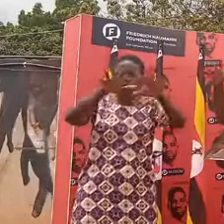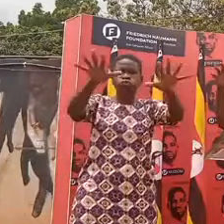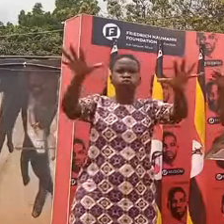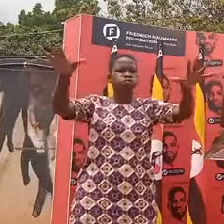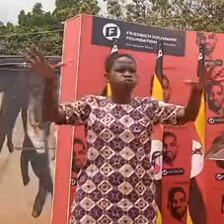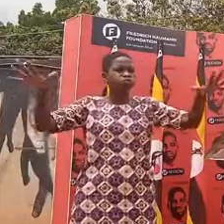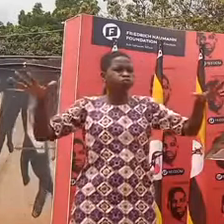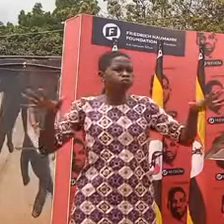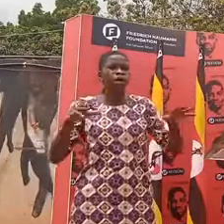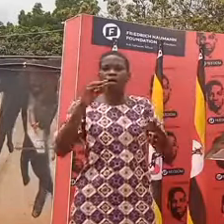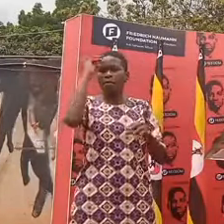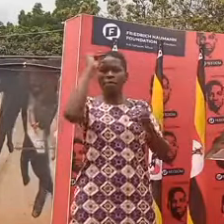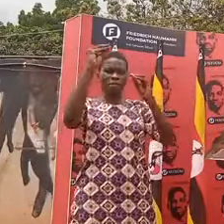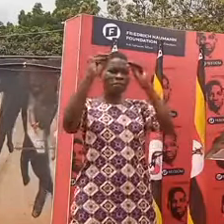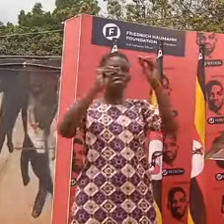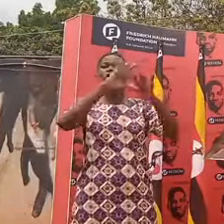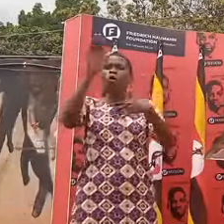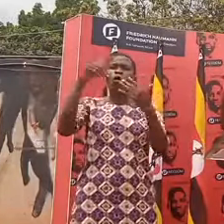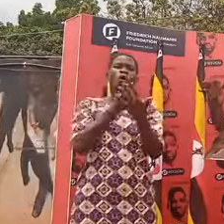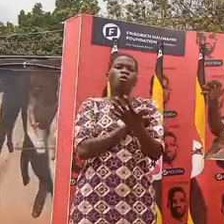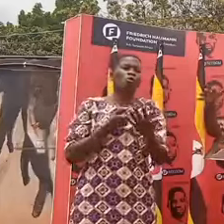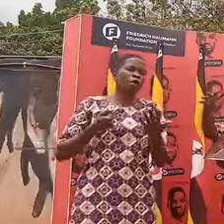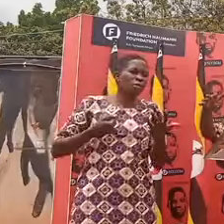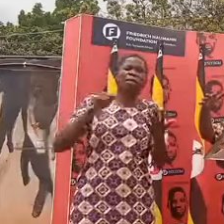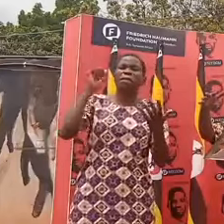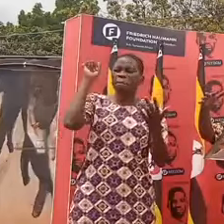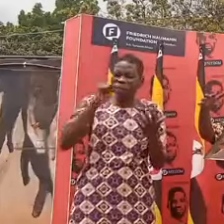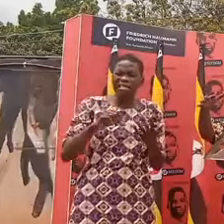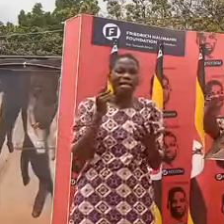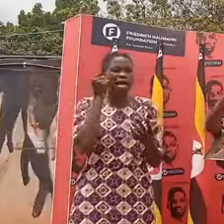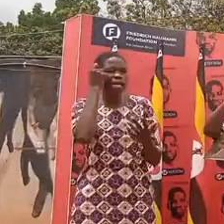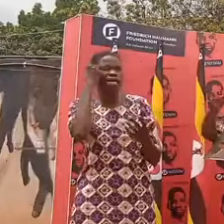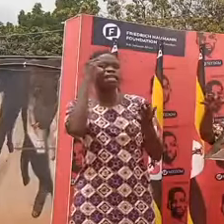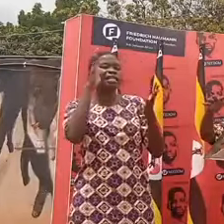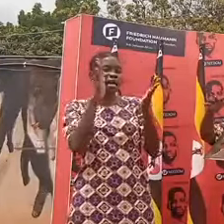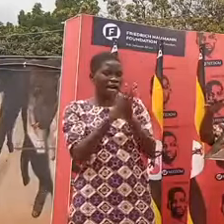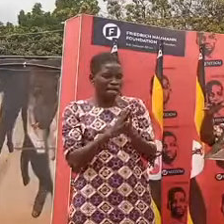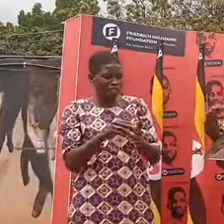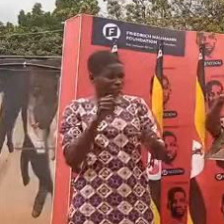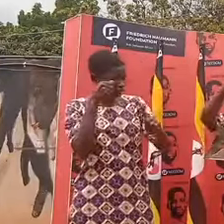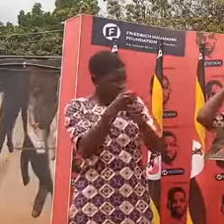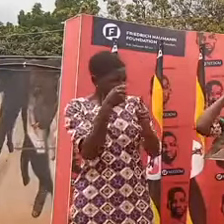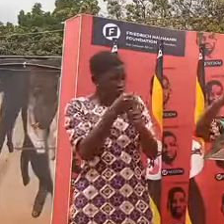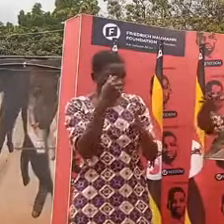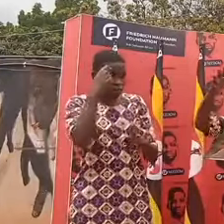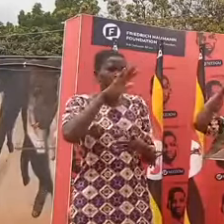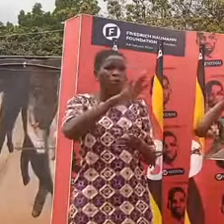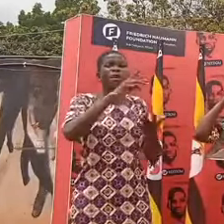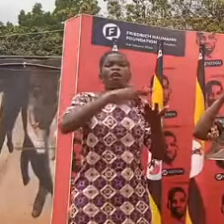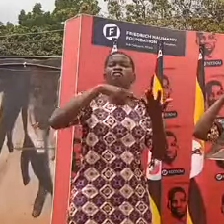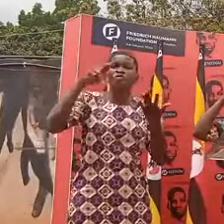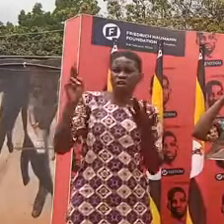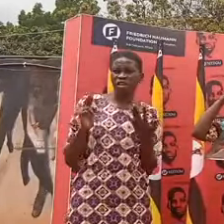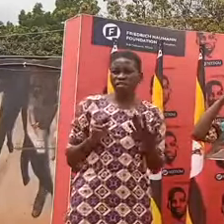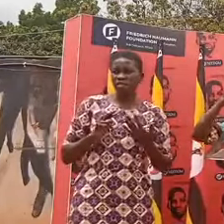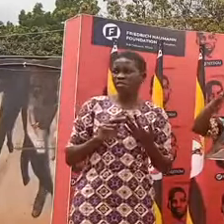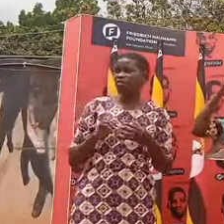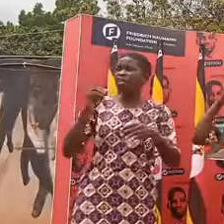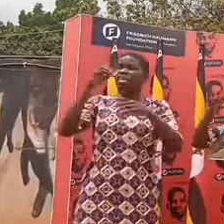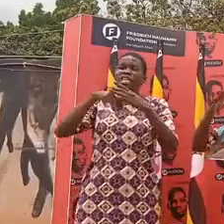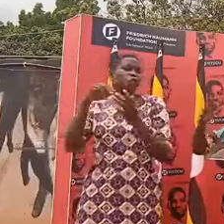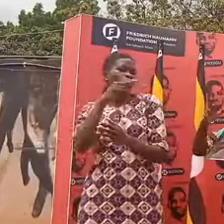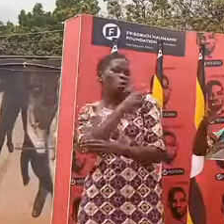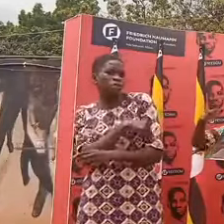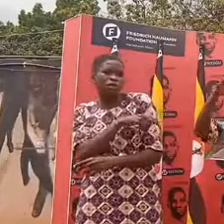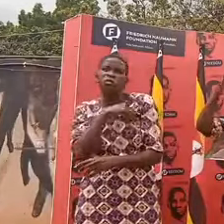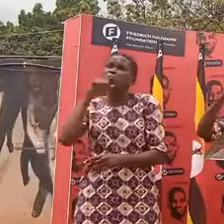roasting maize and being beaten in the hospital. Let us flood with our